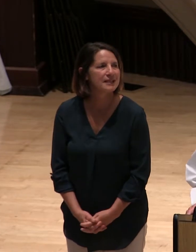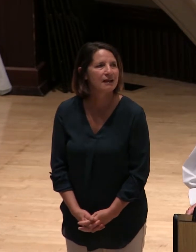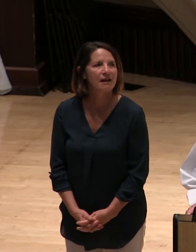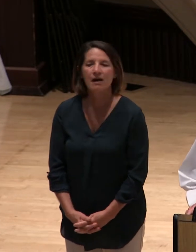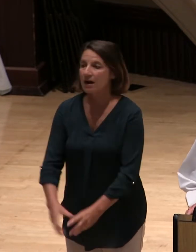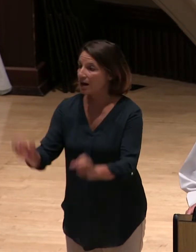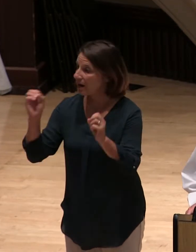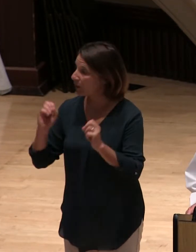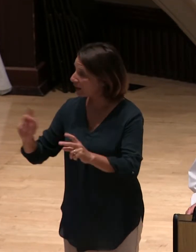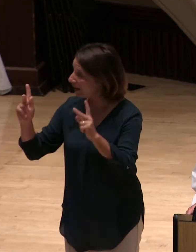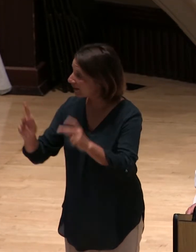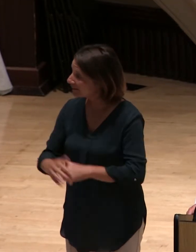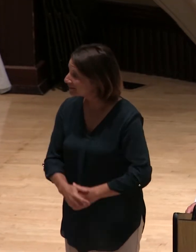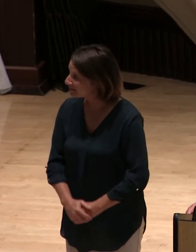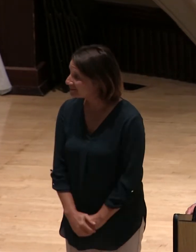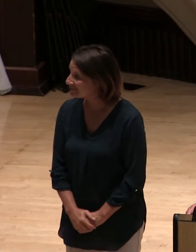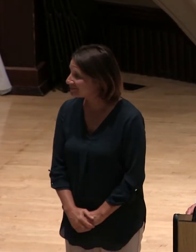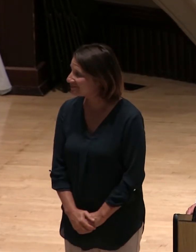Okay.